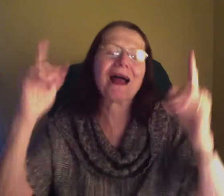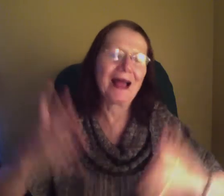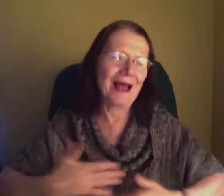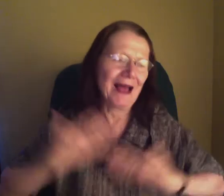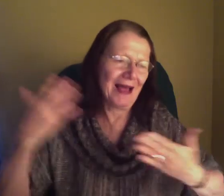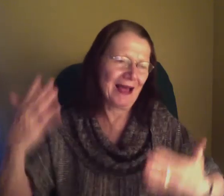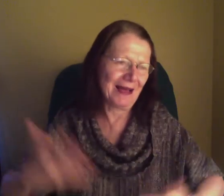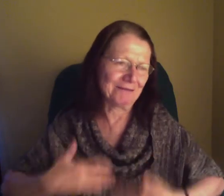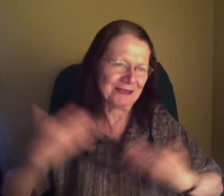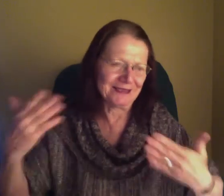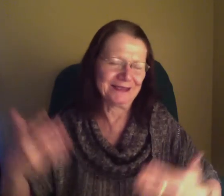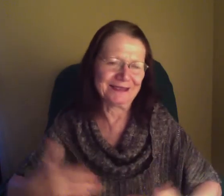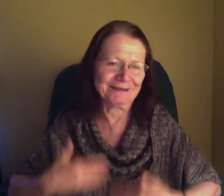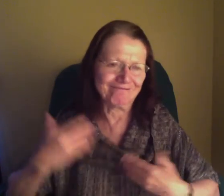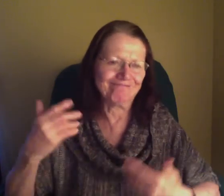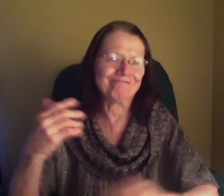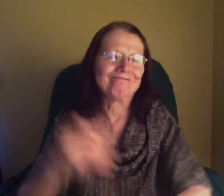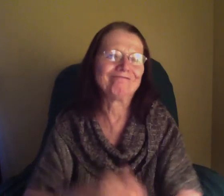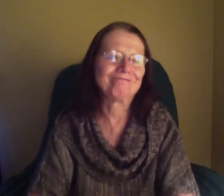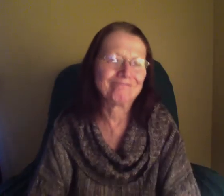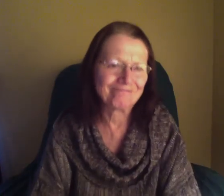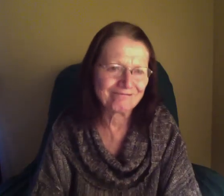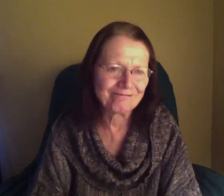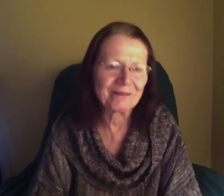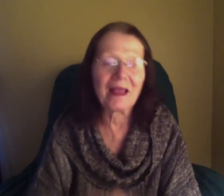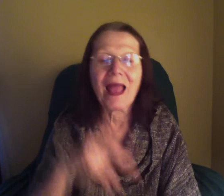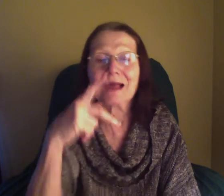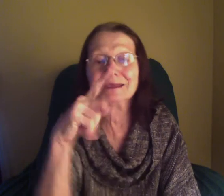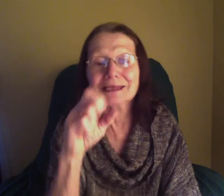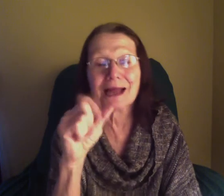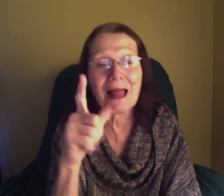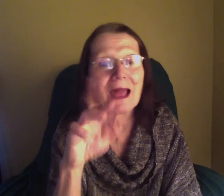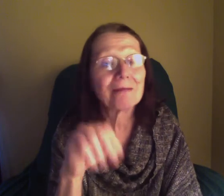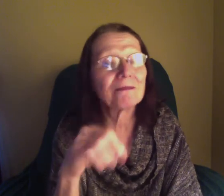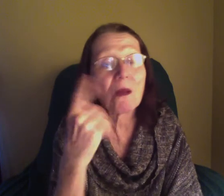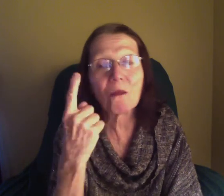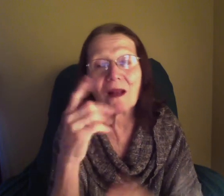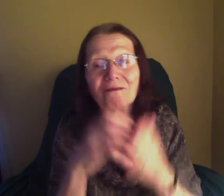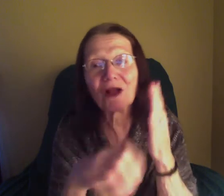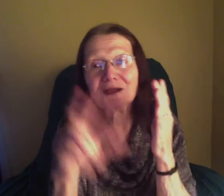was a